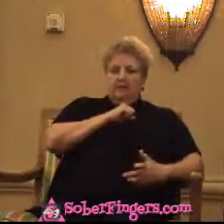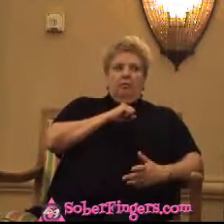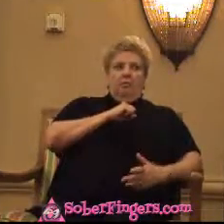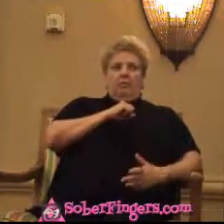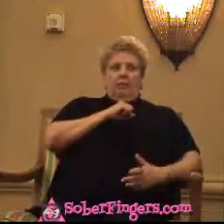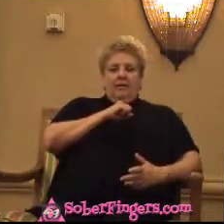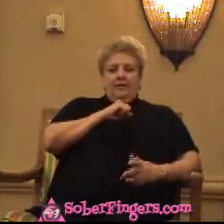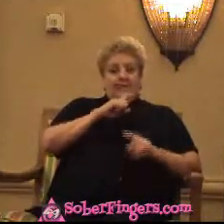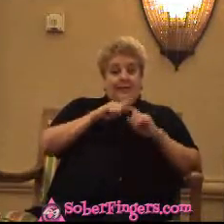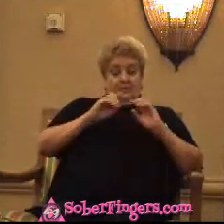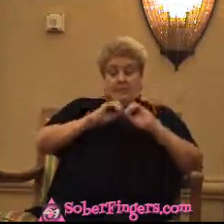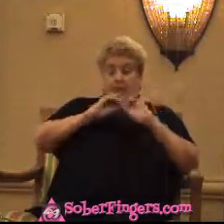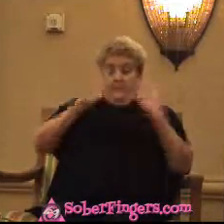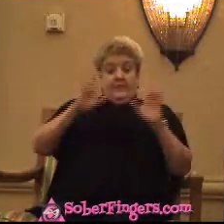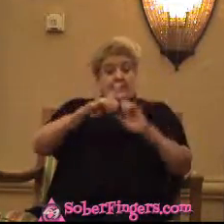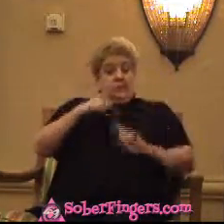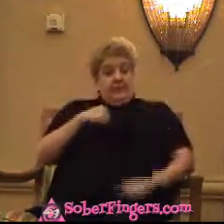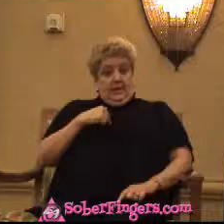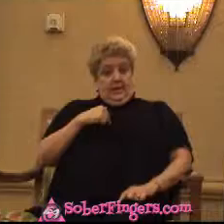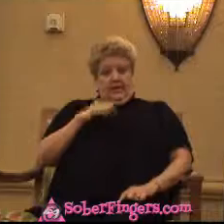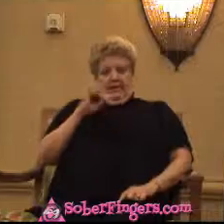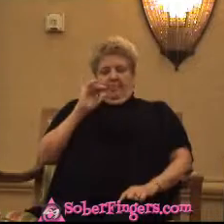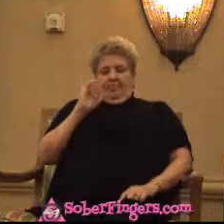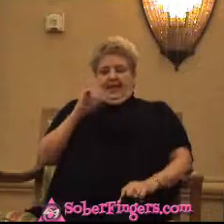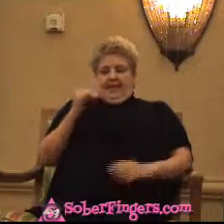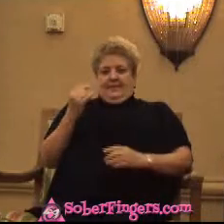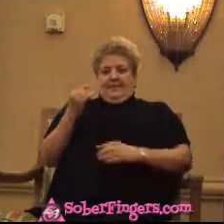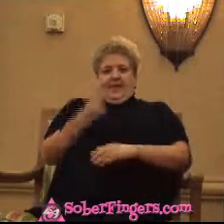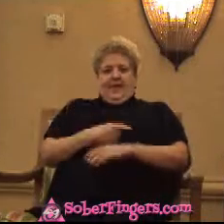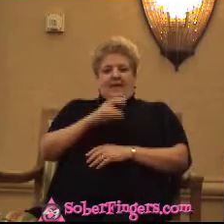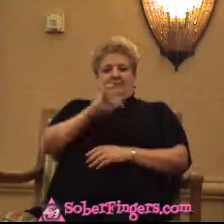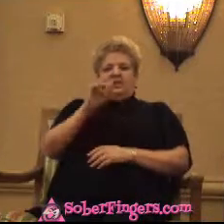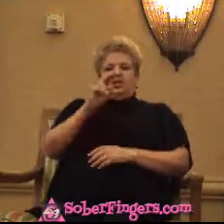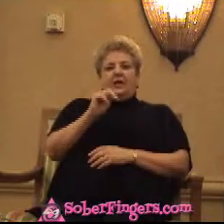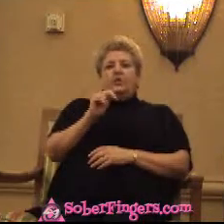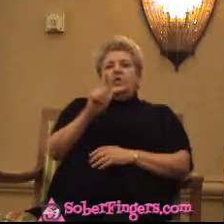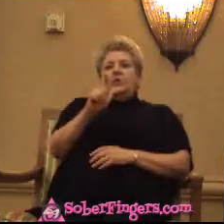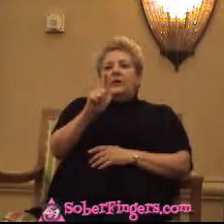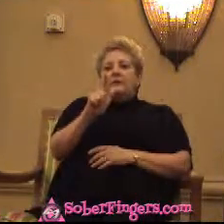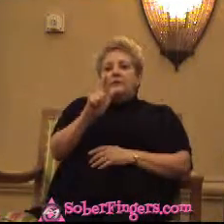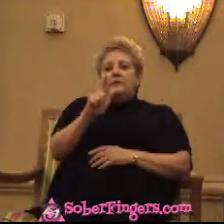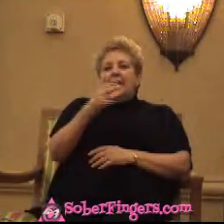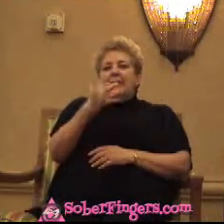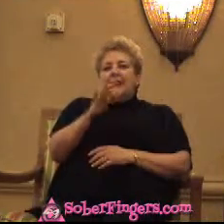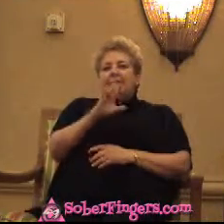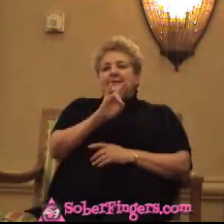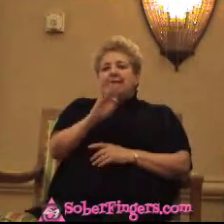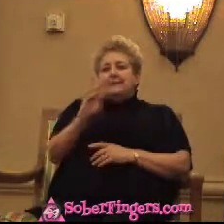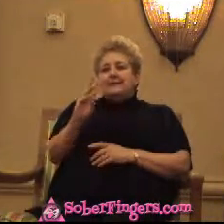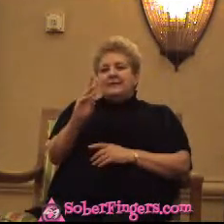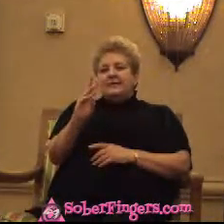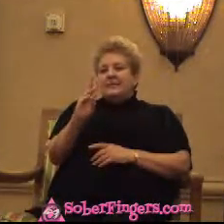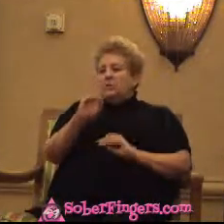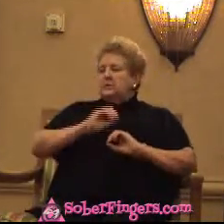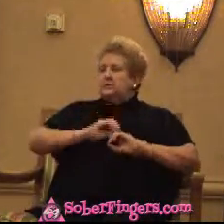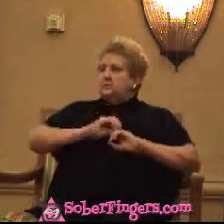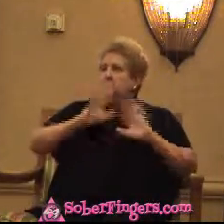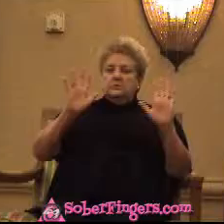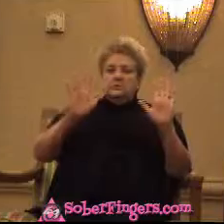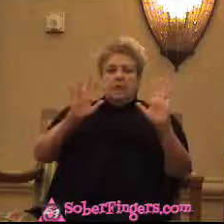very clear to me that instant, that day, January 21st, 1976. I was walking home from this bar. It was about a mile of my